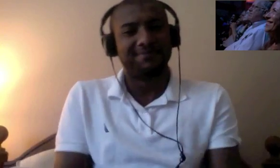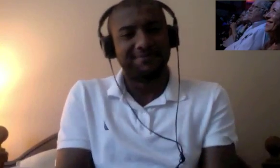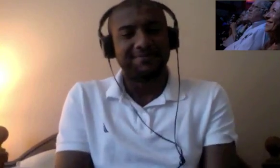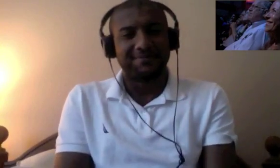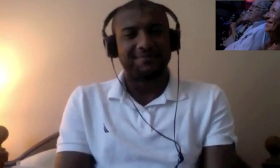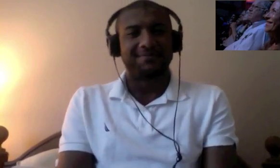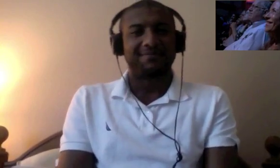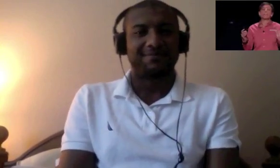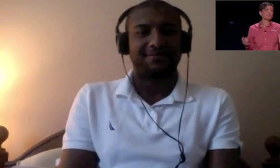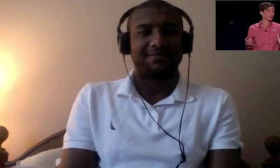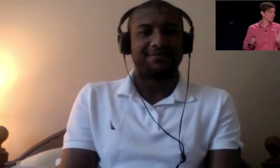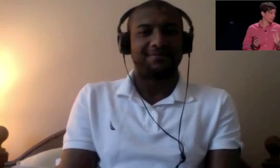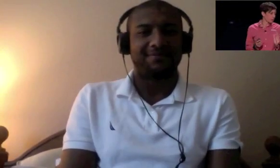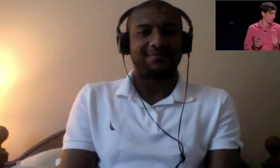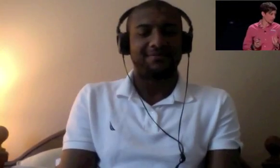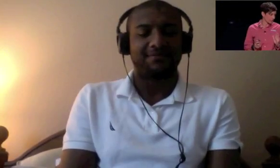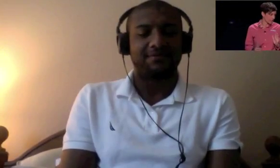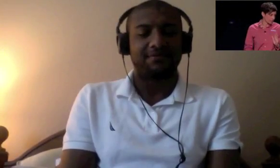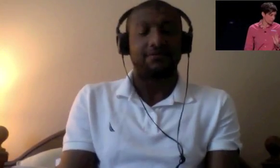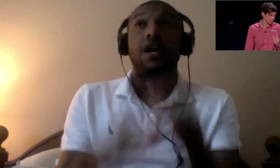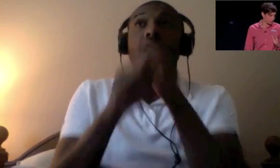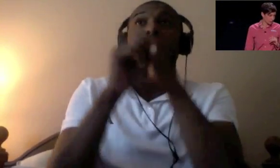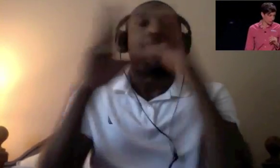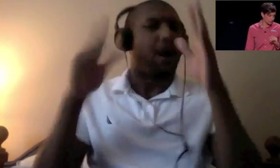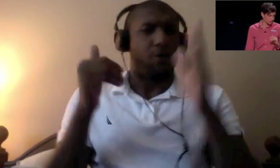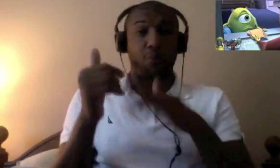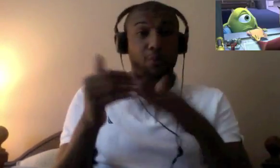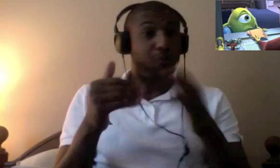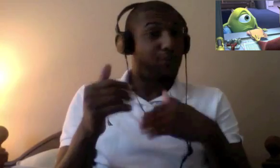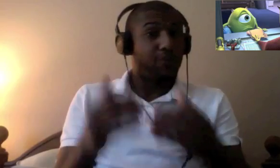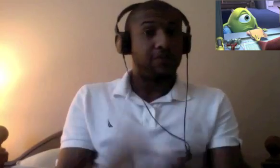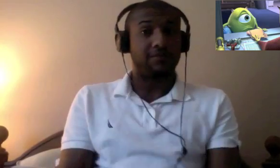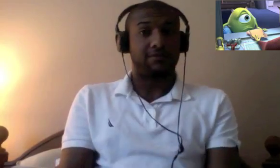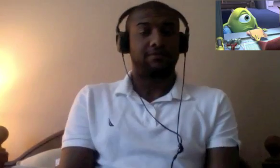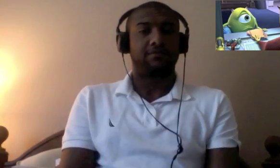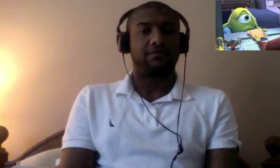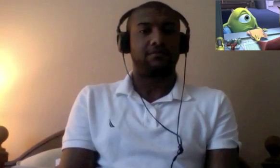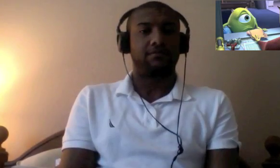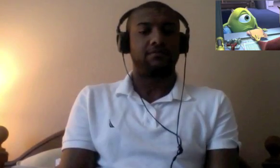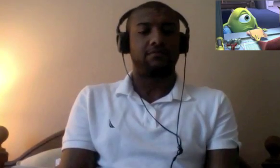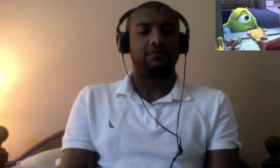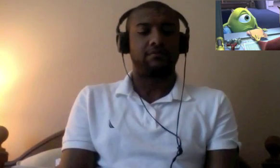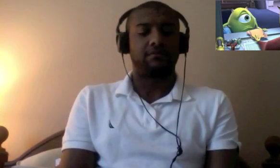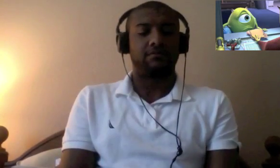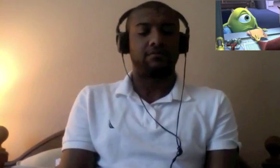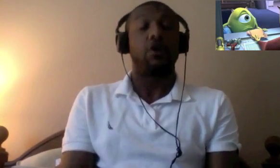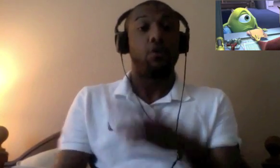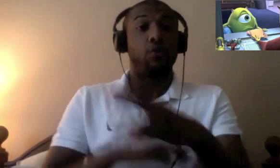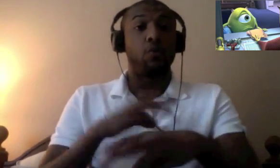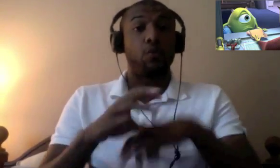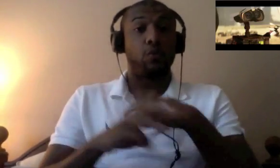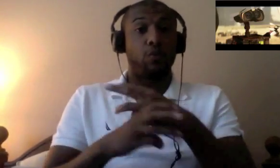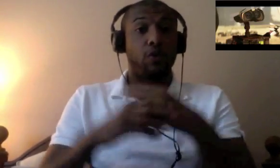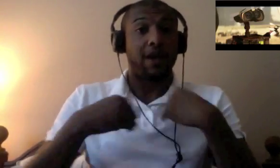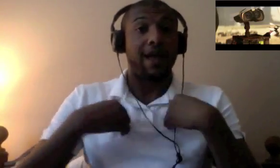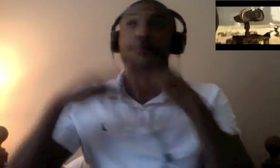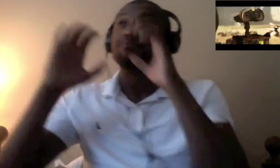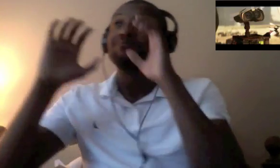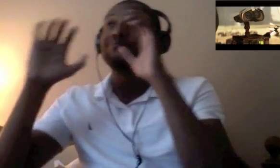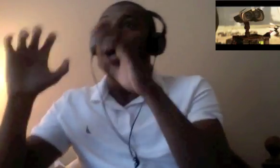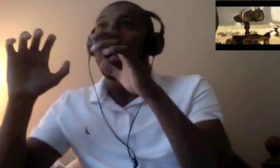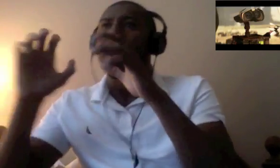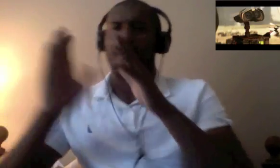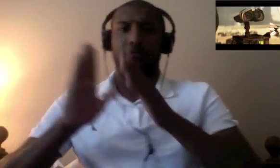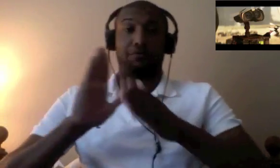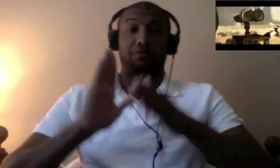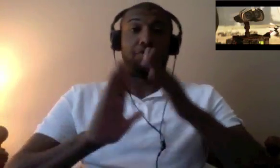As you can see, we can create any world that we want inside the computer. We can make a world with monsters, with robots